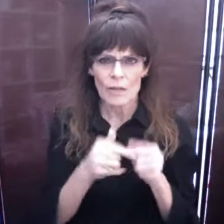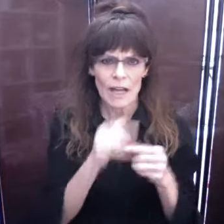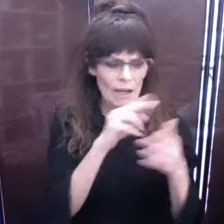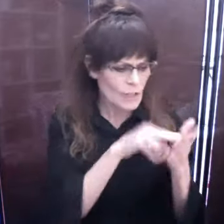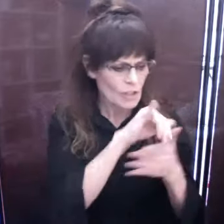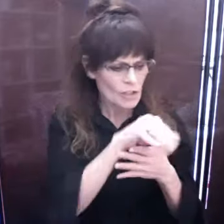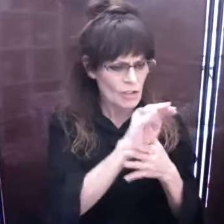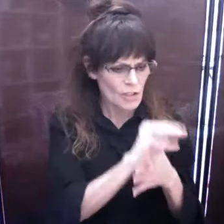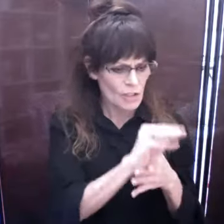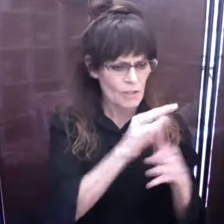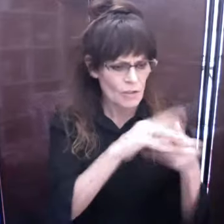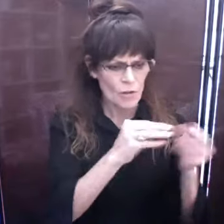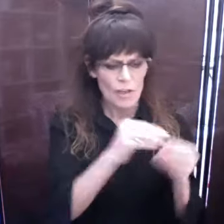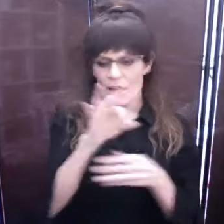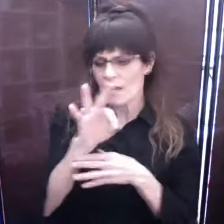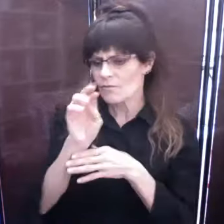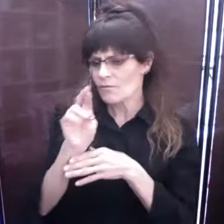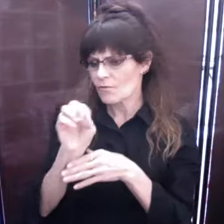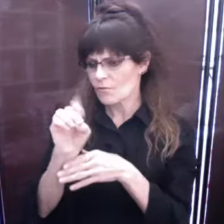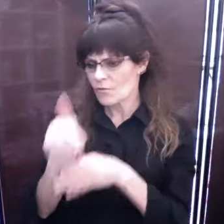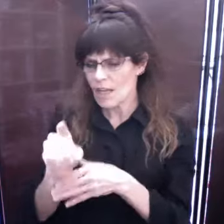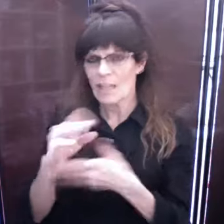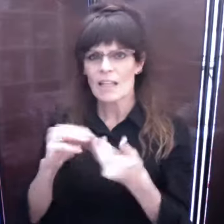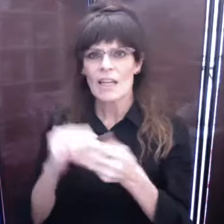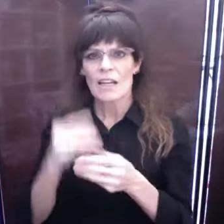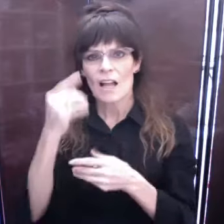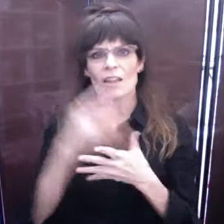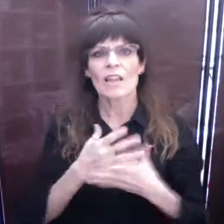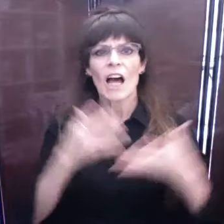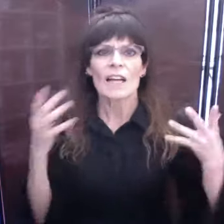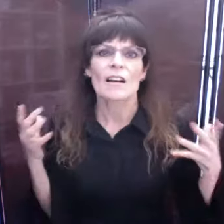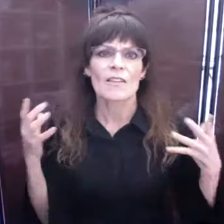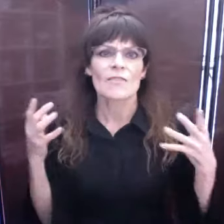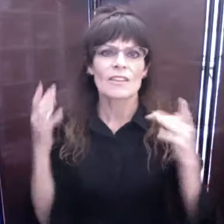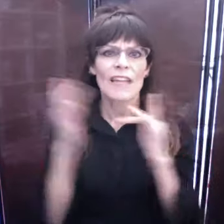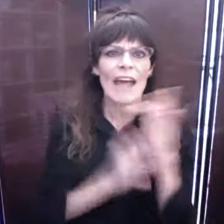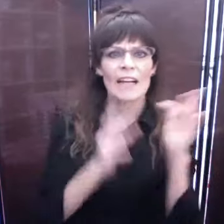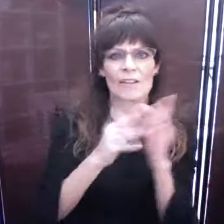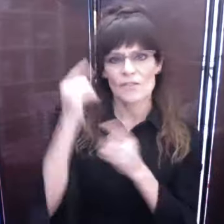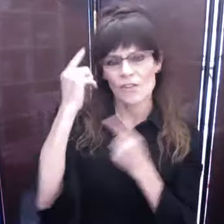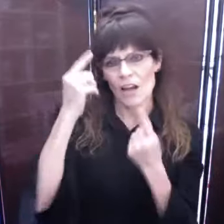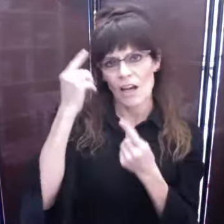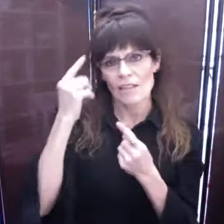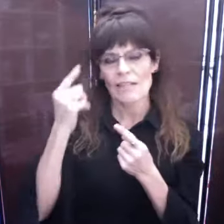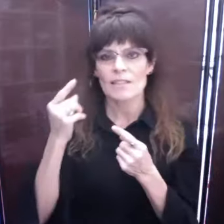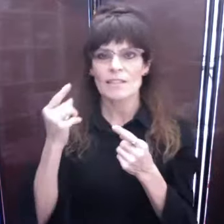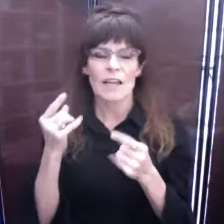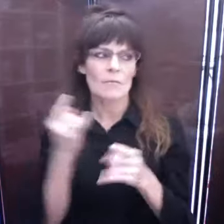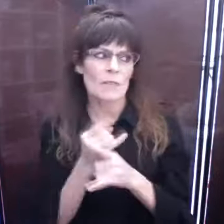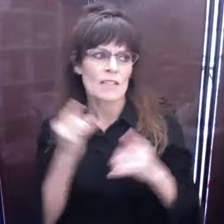they talk about a lack of thought and precognition, and that's the deal with me as an alcoholic. Like, I don't really think about it